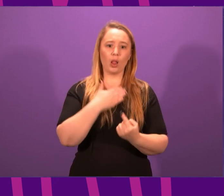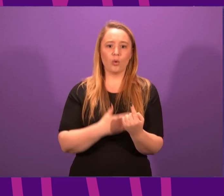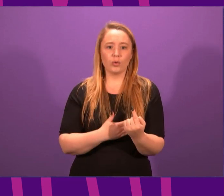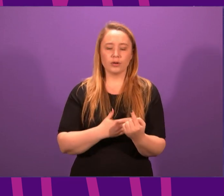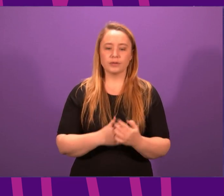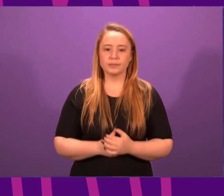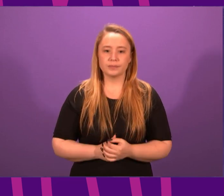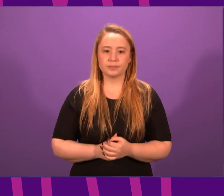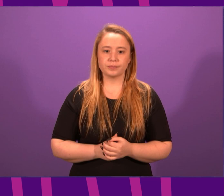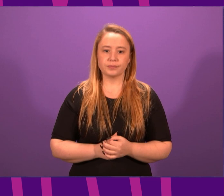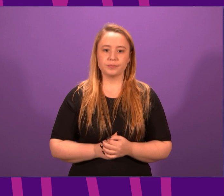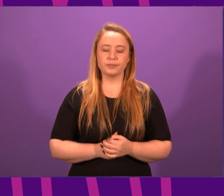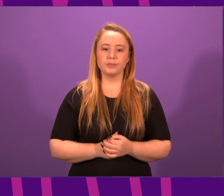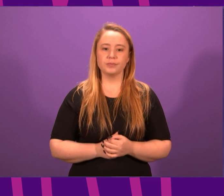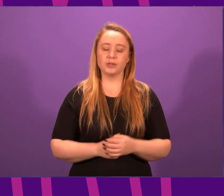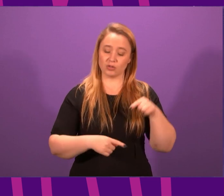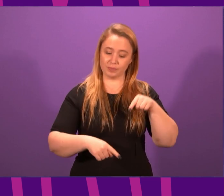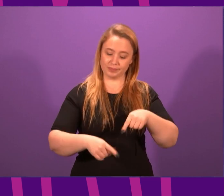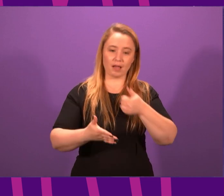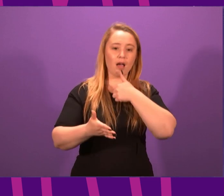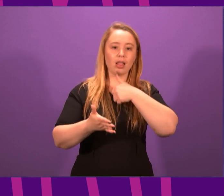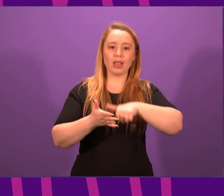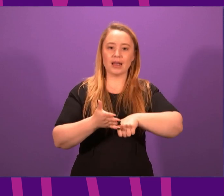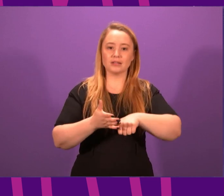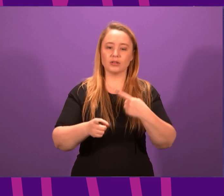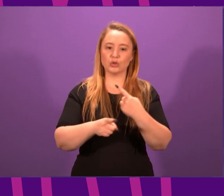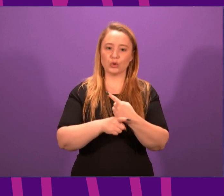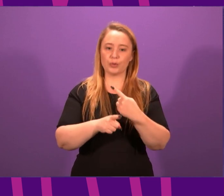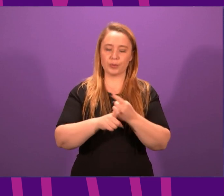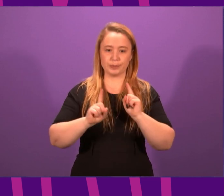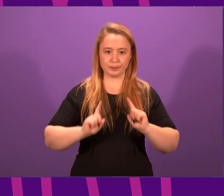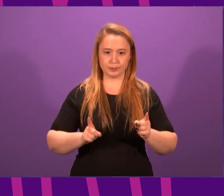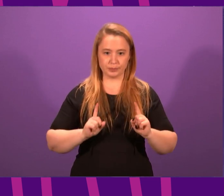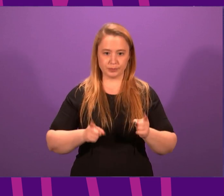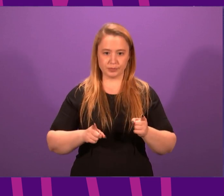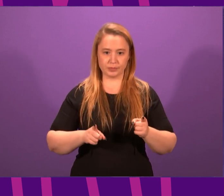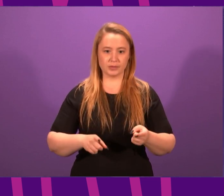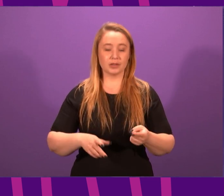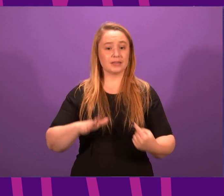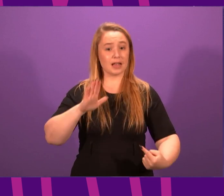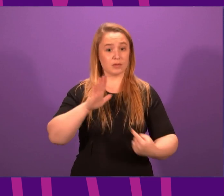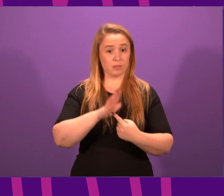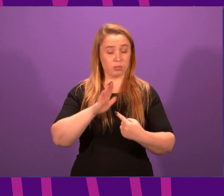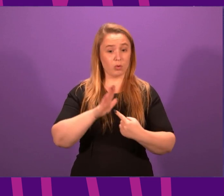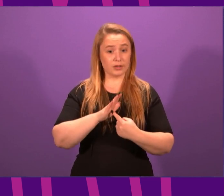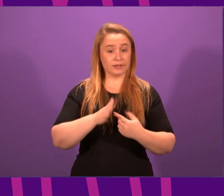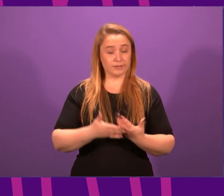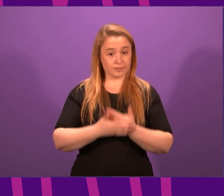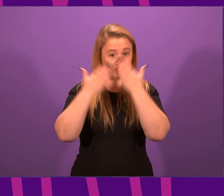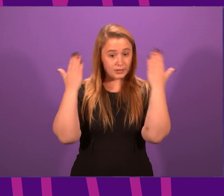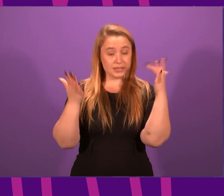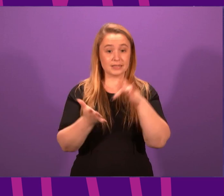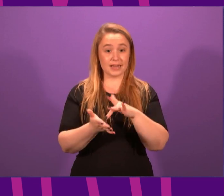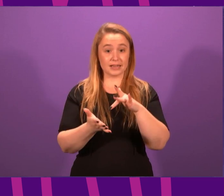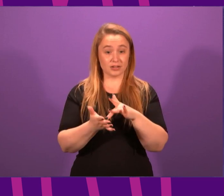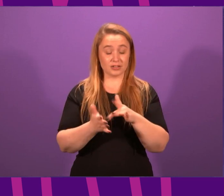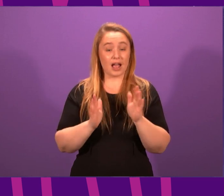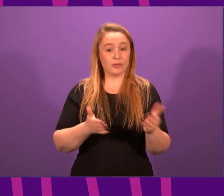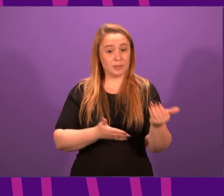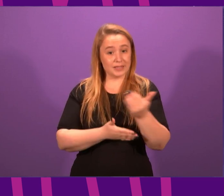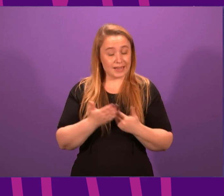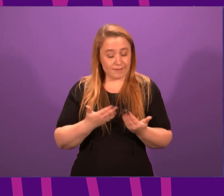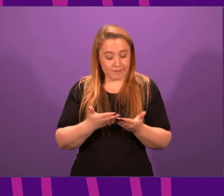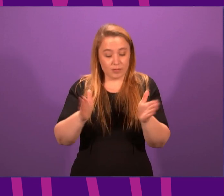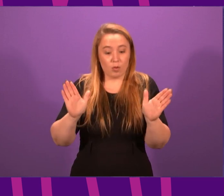known. And in that letter, the Cabinet Secretary emphasised their importance and urged safe reopening and